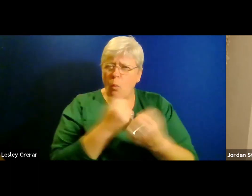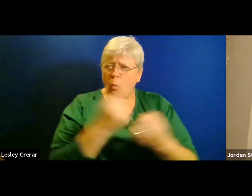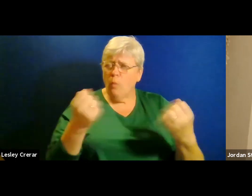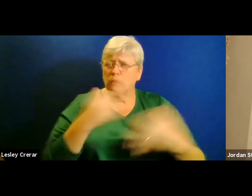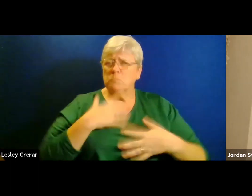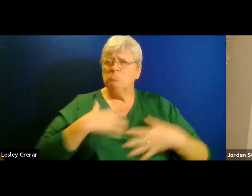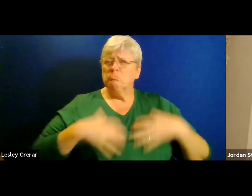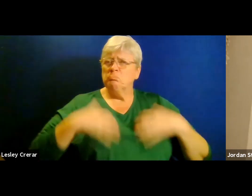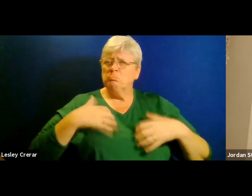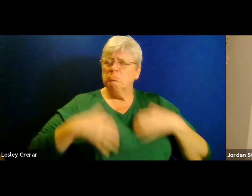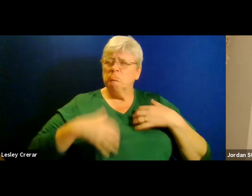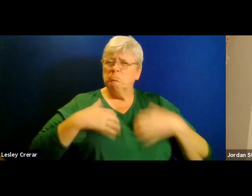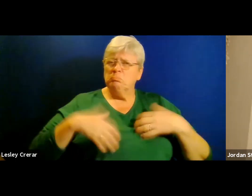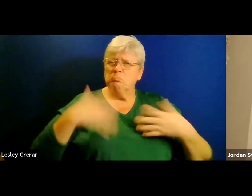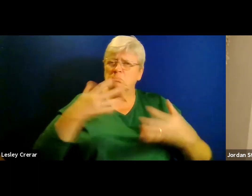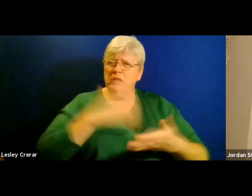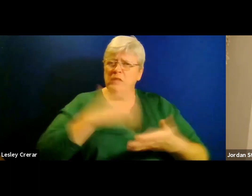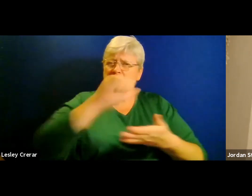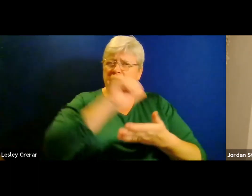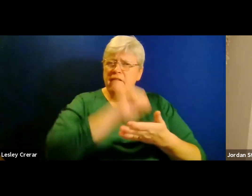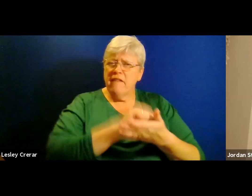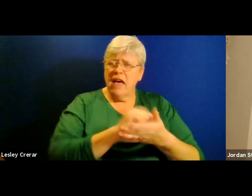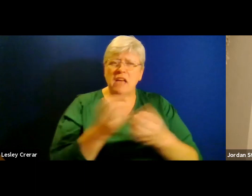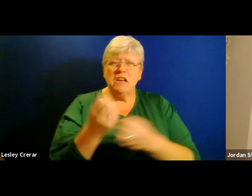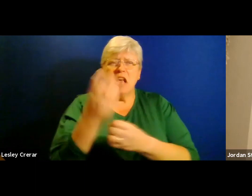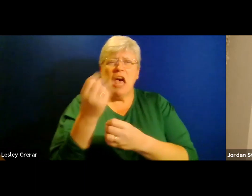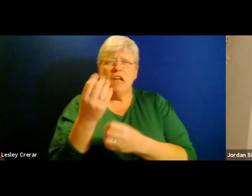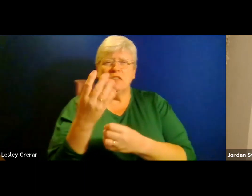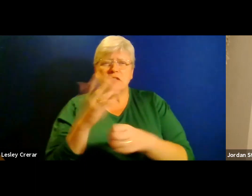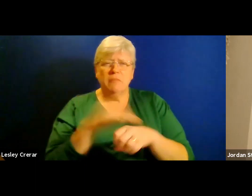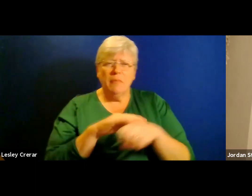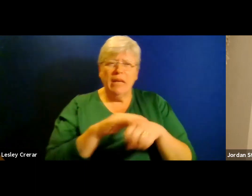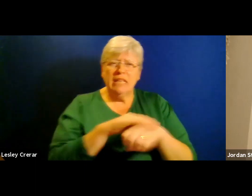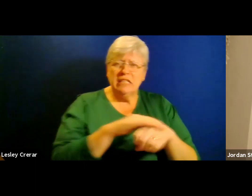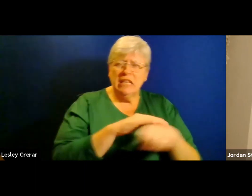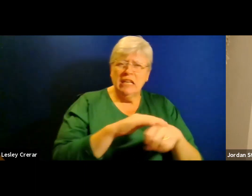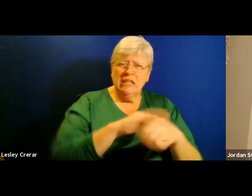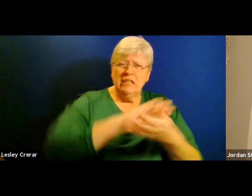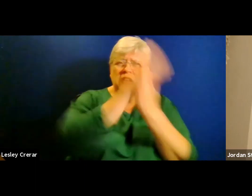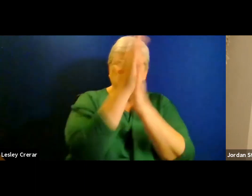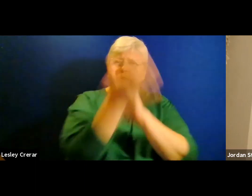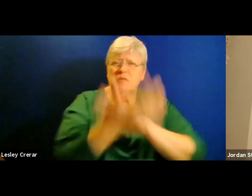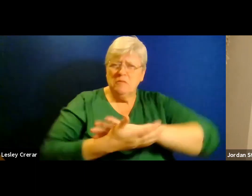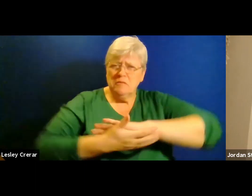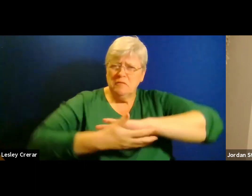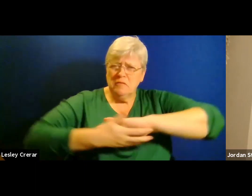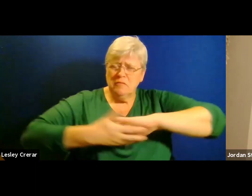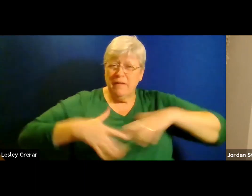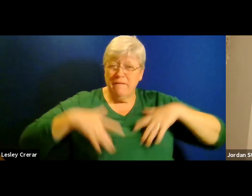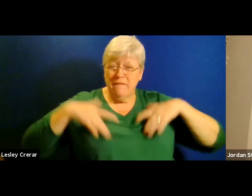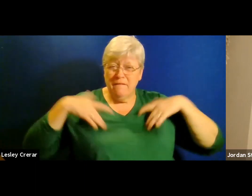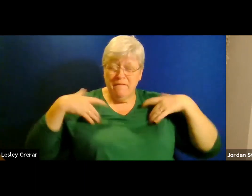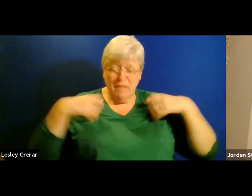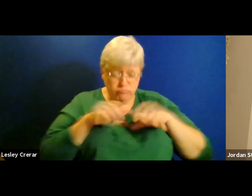divine tongues and thrills. Candles bite at the skin as it knots and unfurls. I slice the moon open and observe the